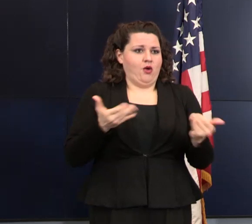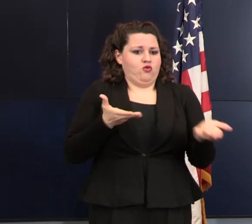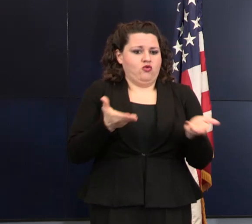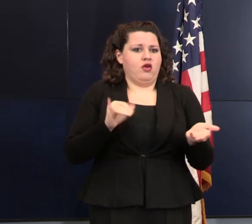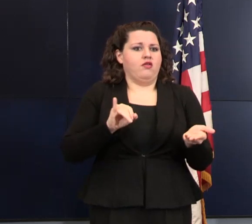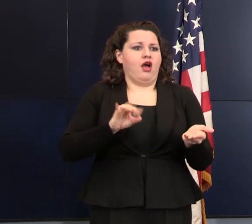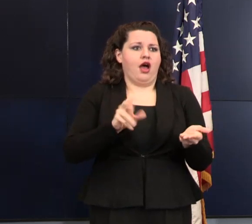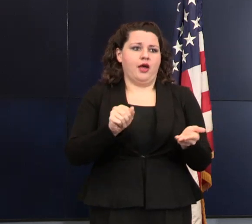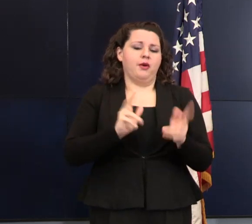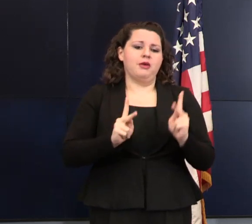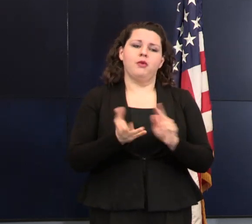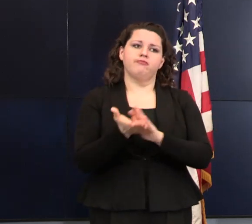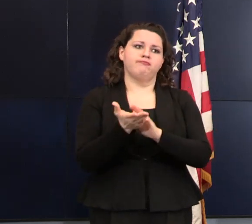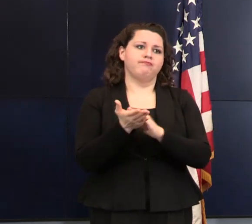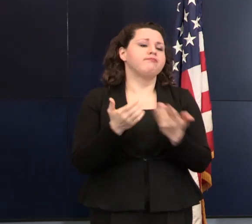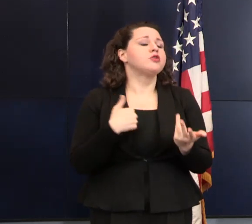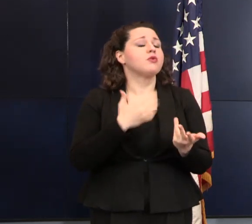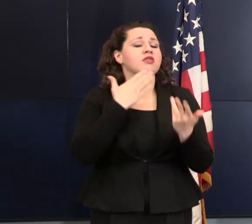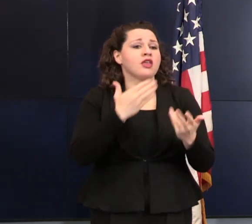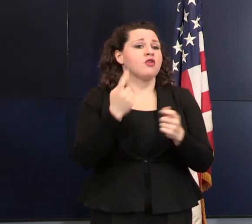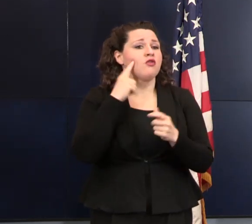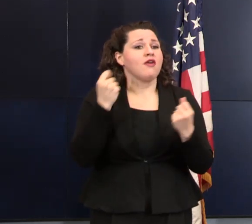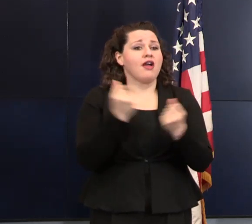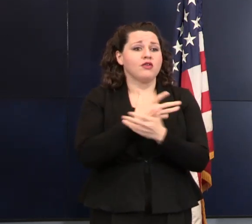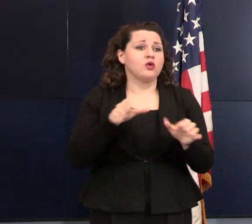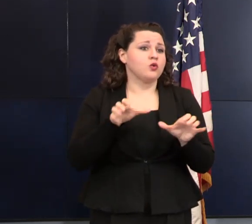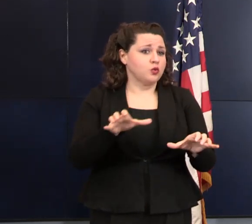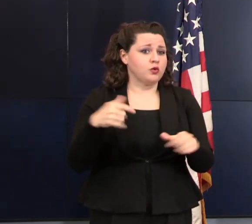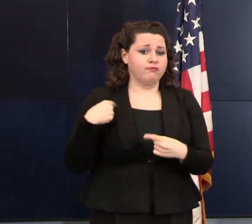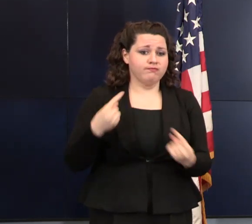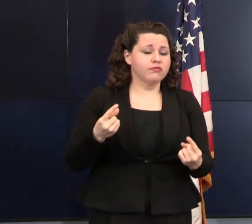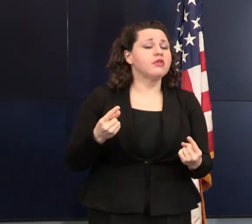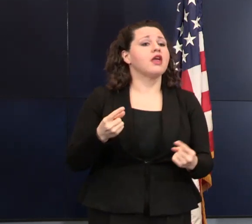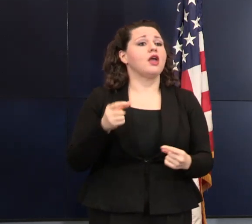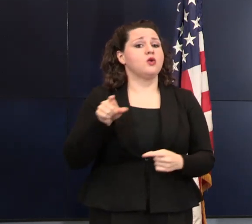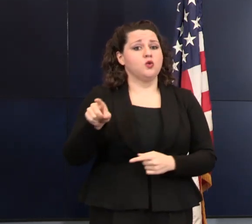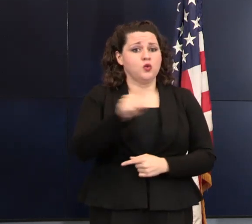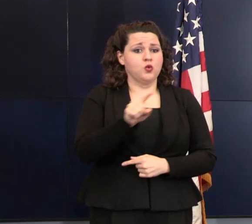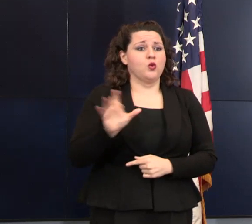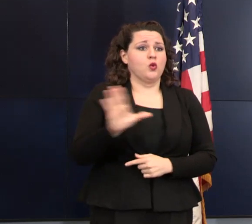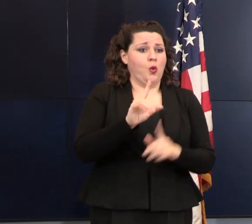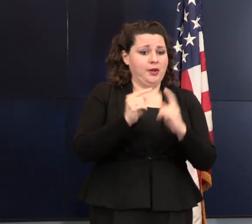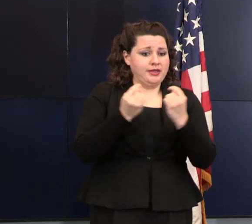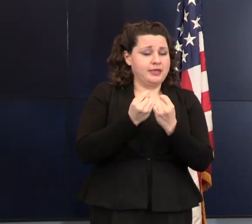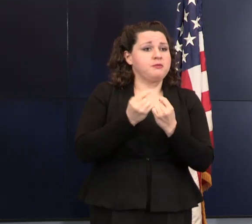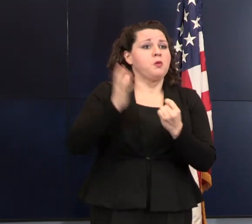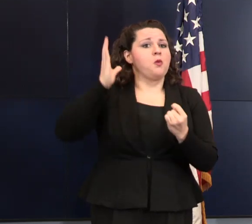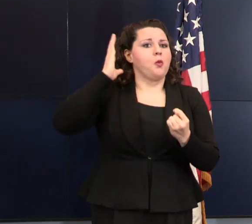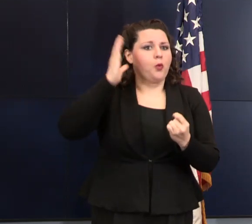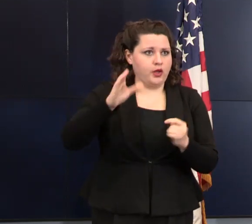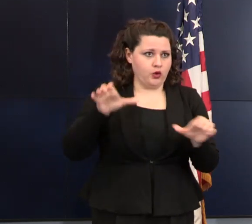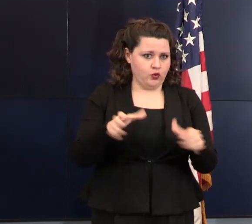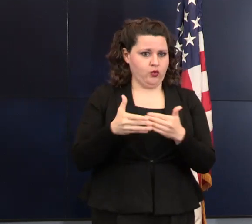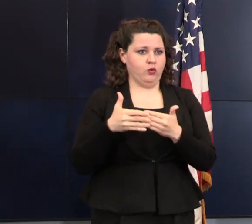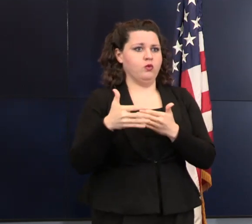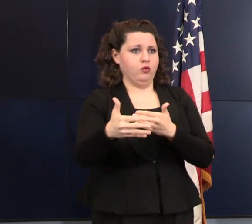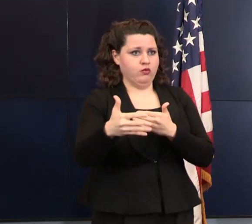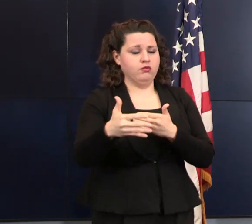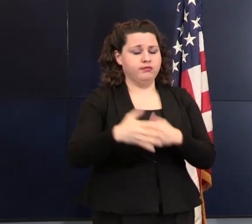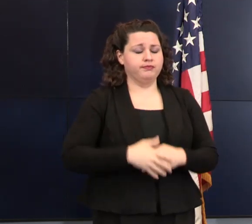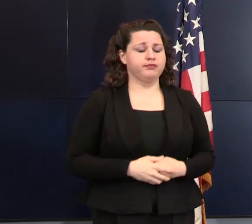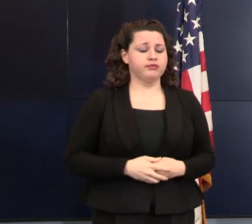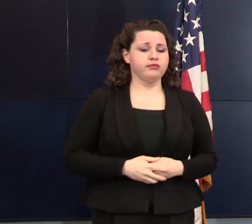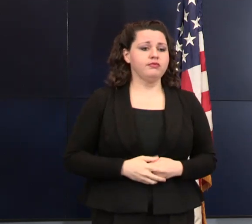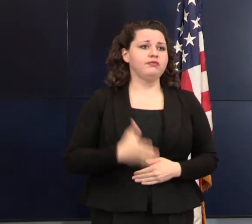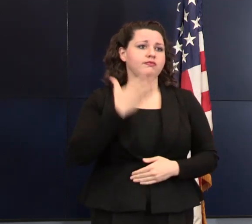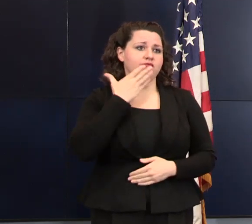is admirable. So thank you for everything that you're doing and for what you and your teams will do in the days and weeks to come.